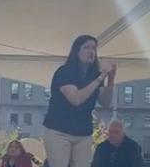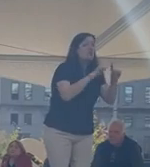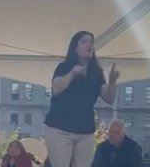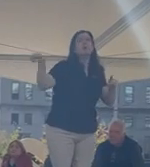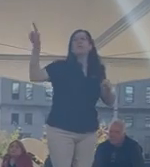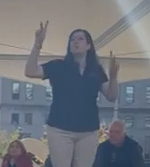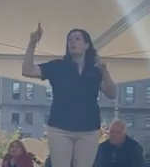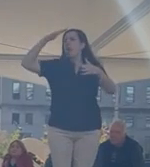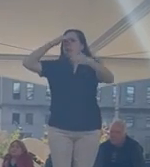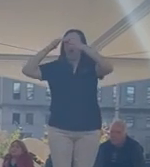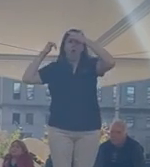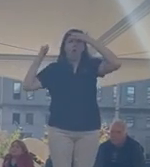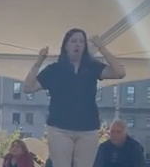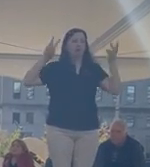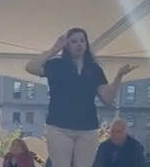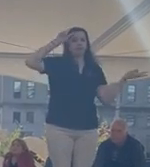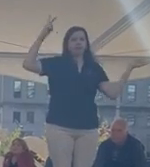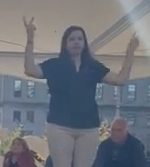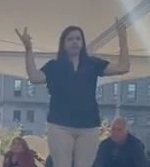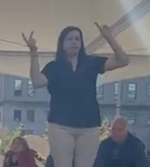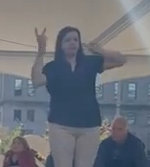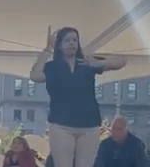forgotten, mistranslated.